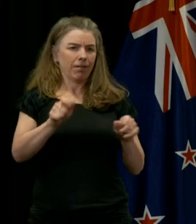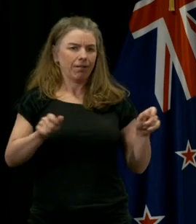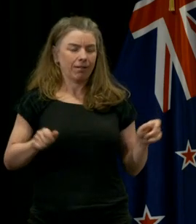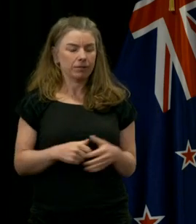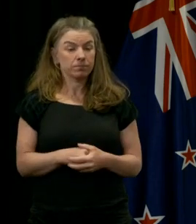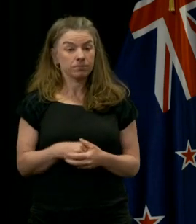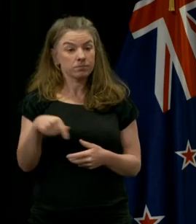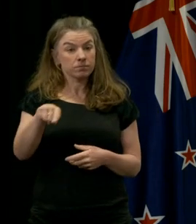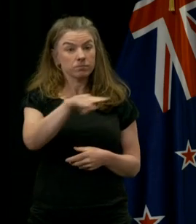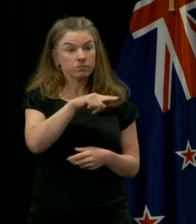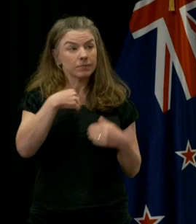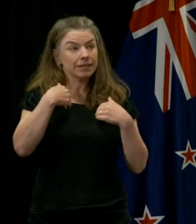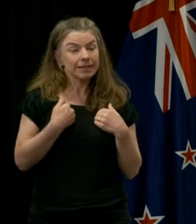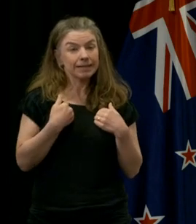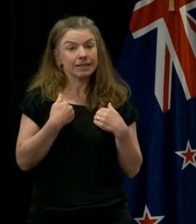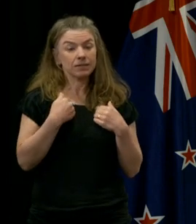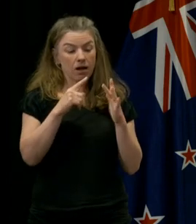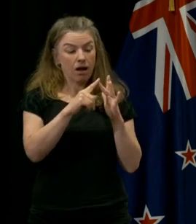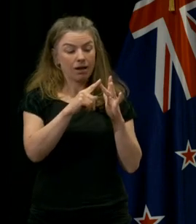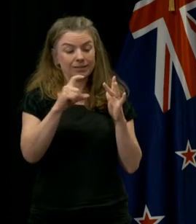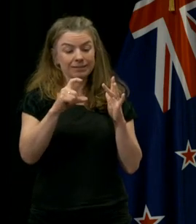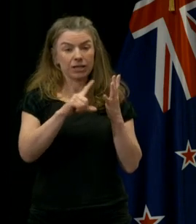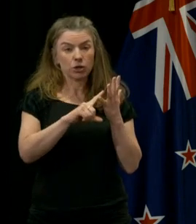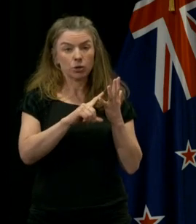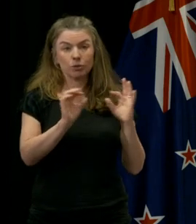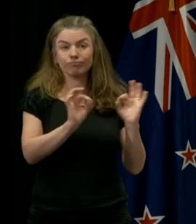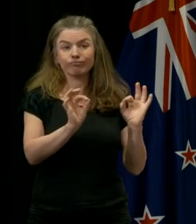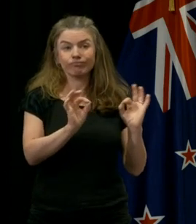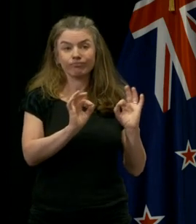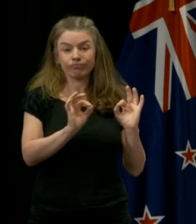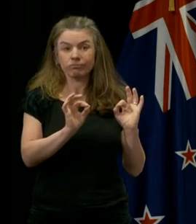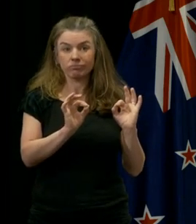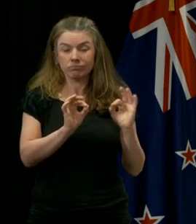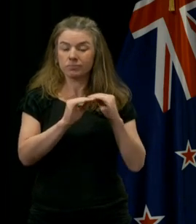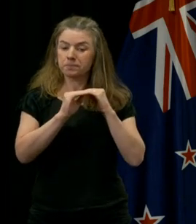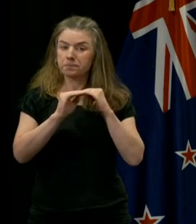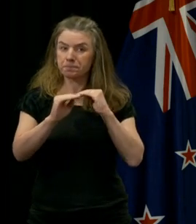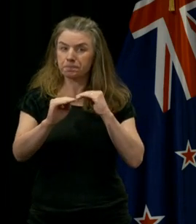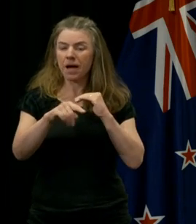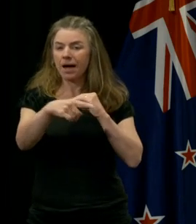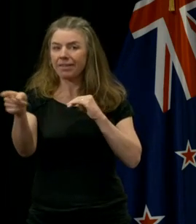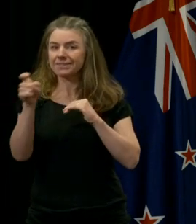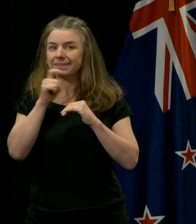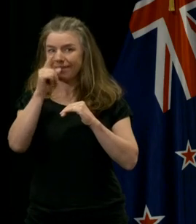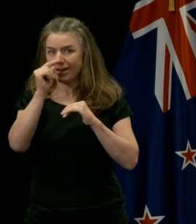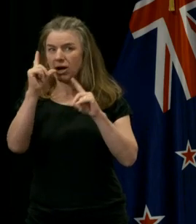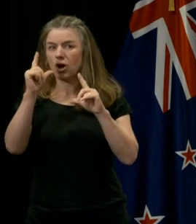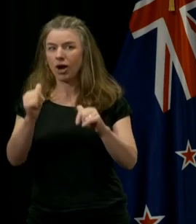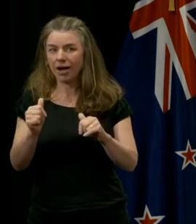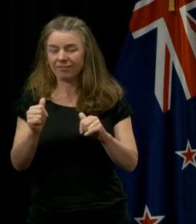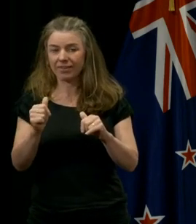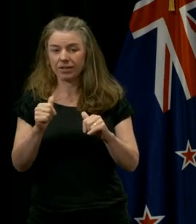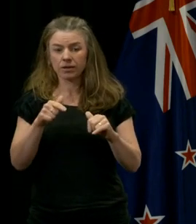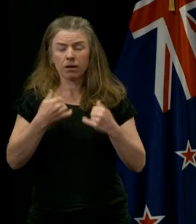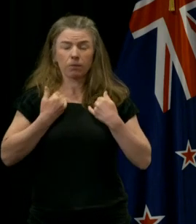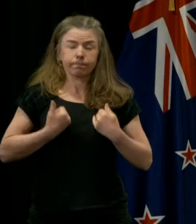of those require the treatment provided through ICU or through our high